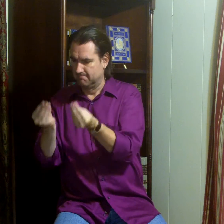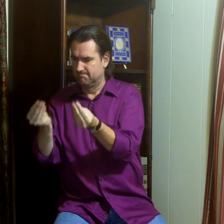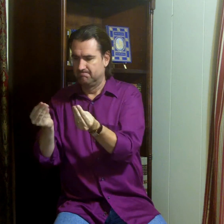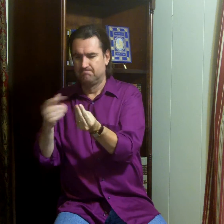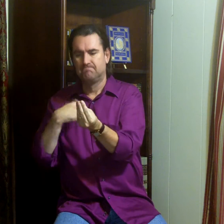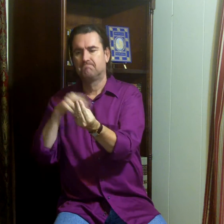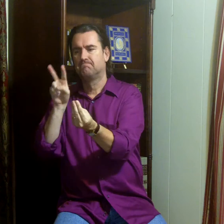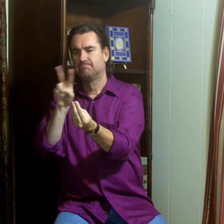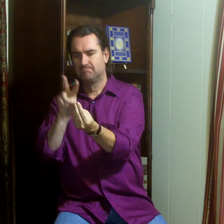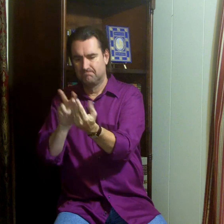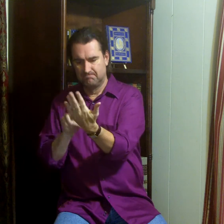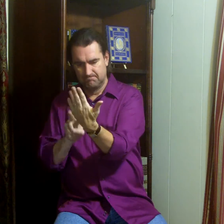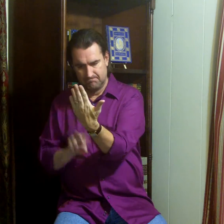consumer. So